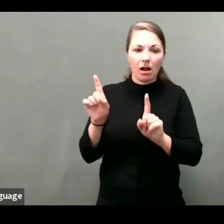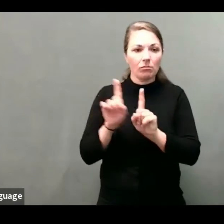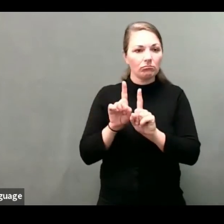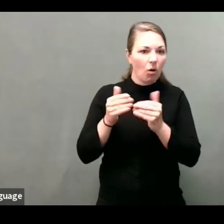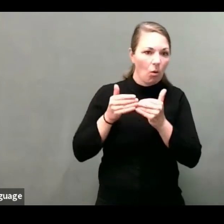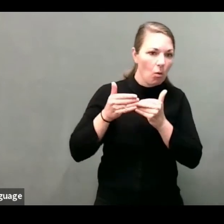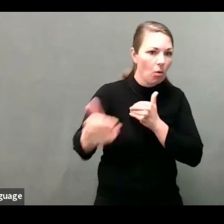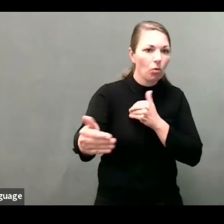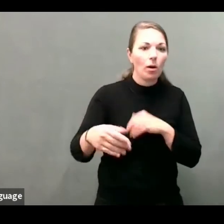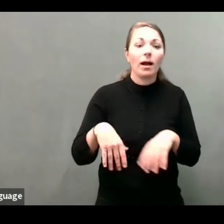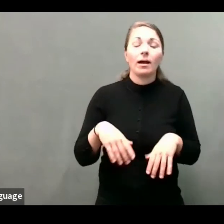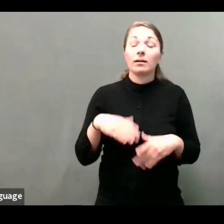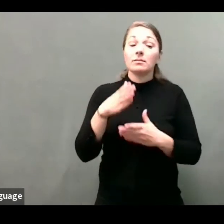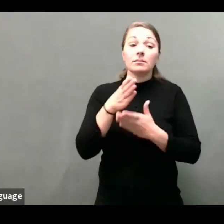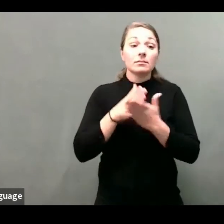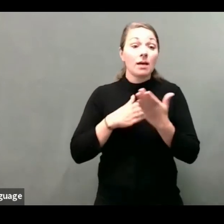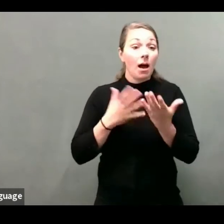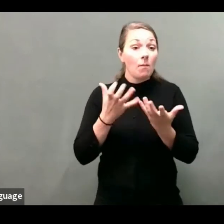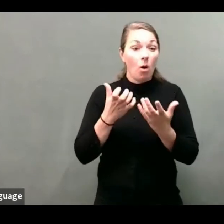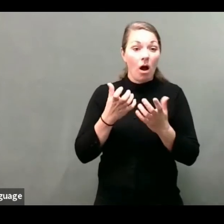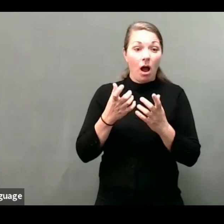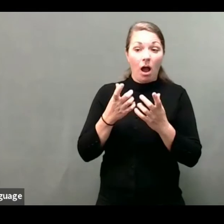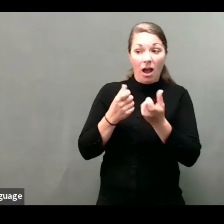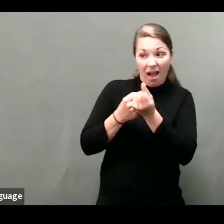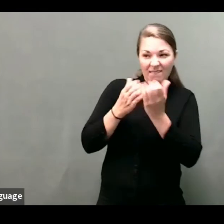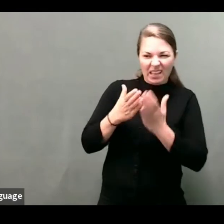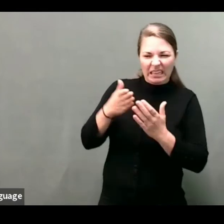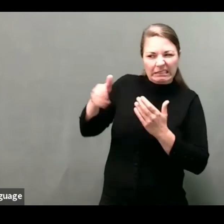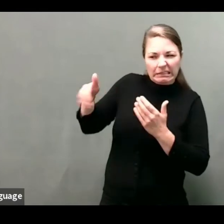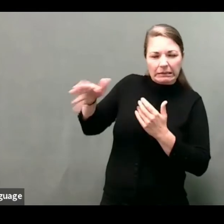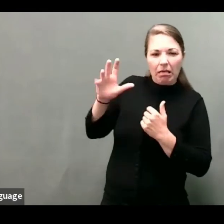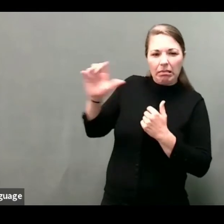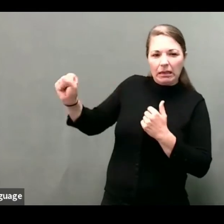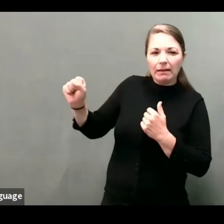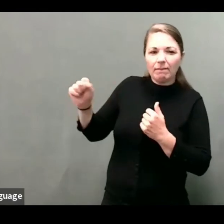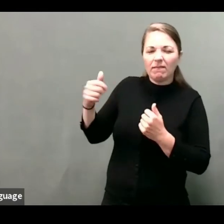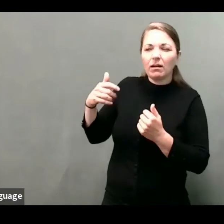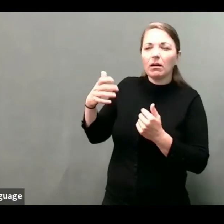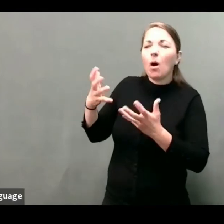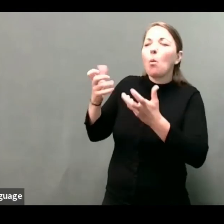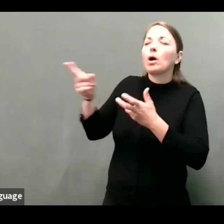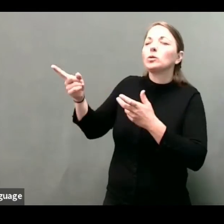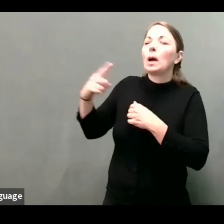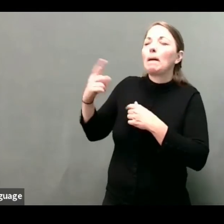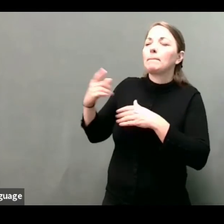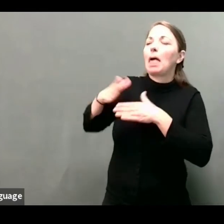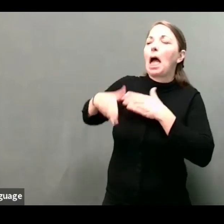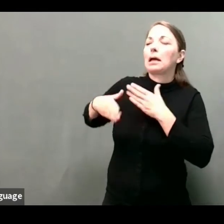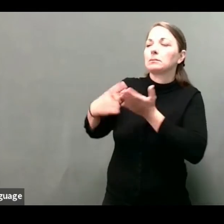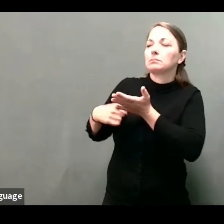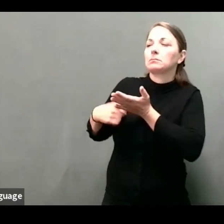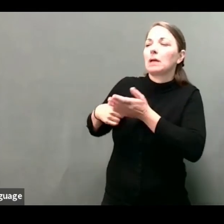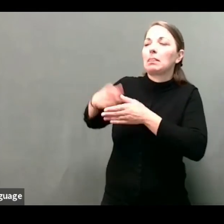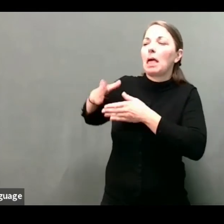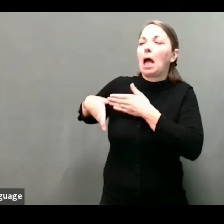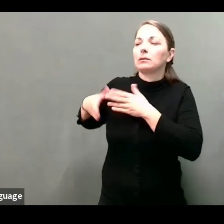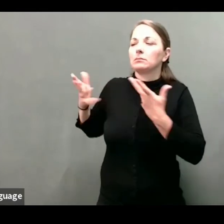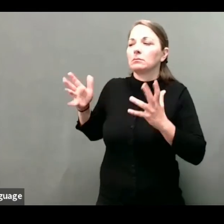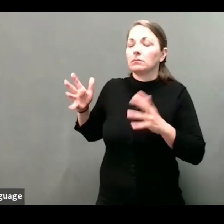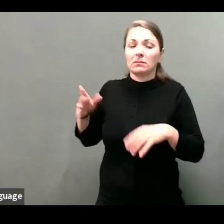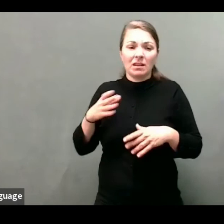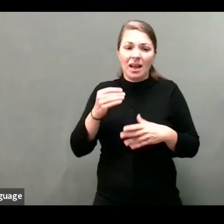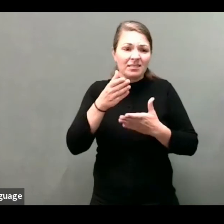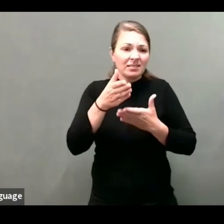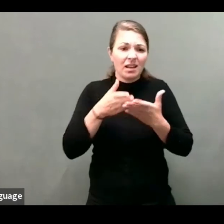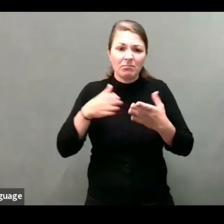ones who wanted the advocate out of the room until it was the end and they want to talk about follow-up. And I've had everything in between, you know, some steps having